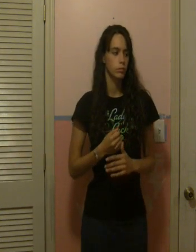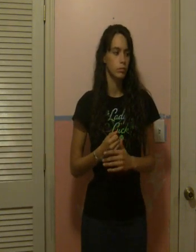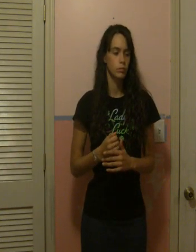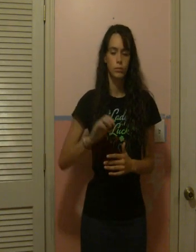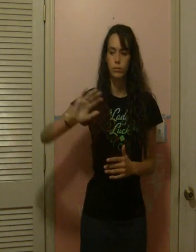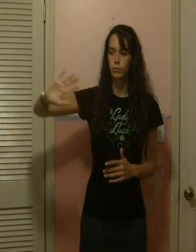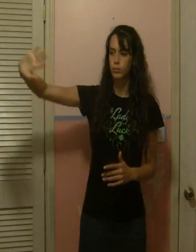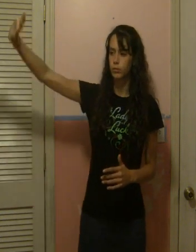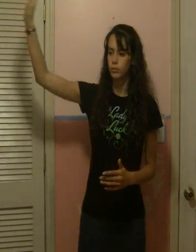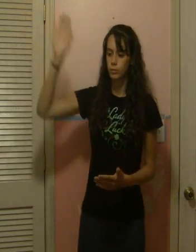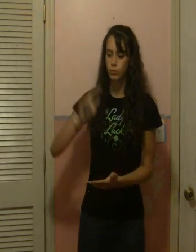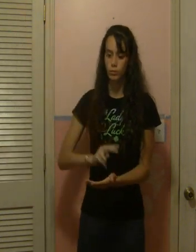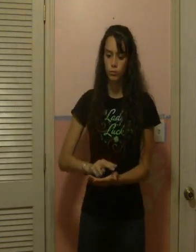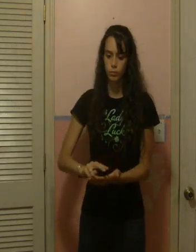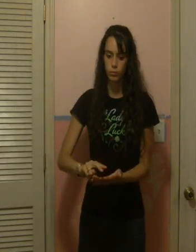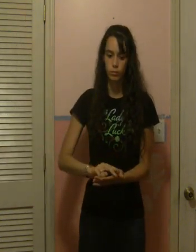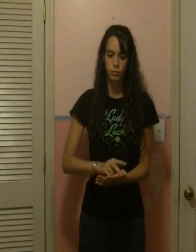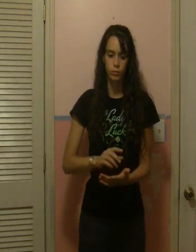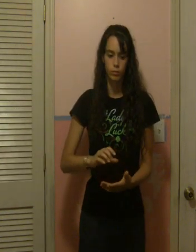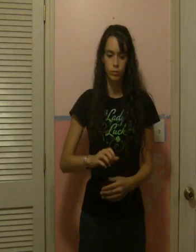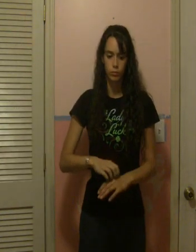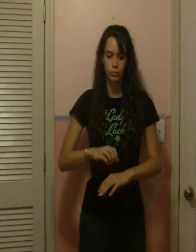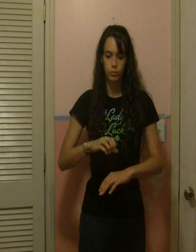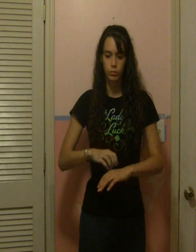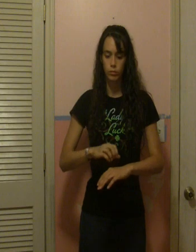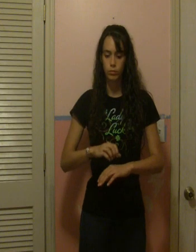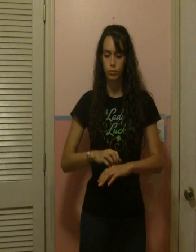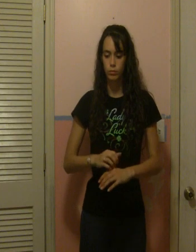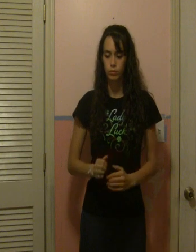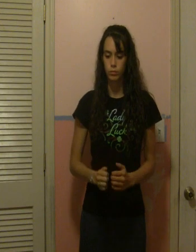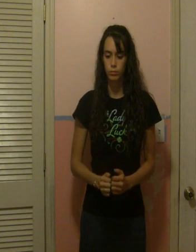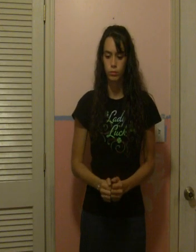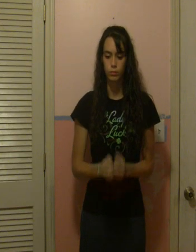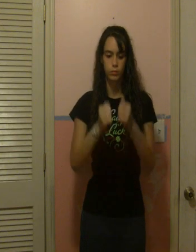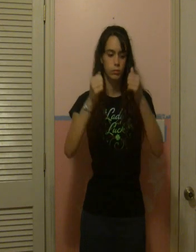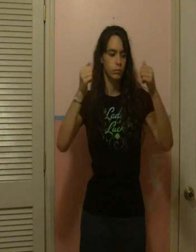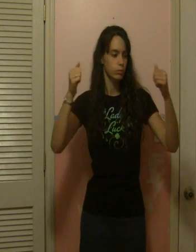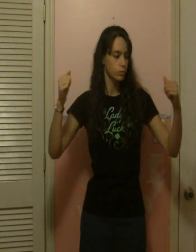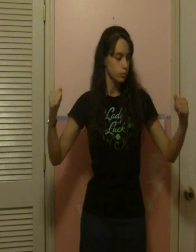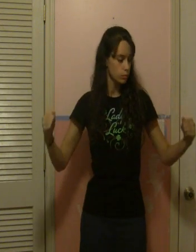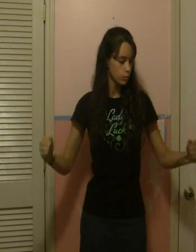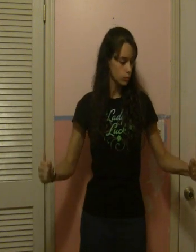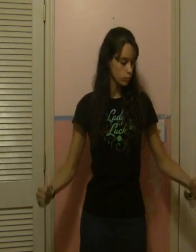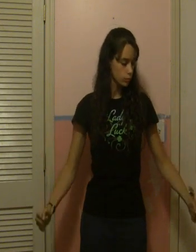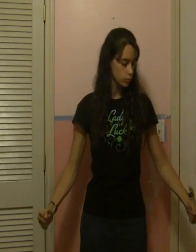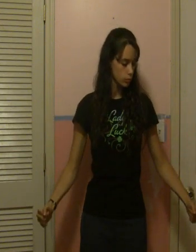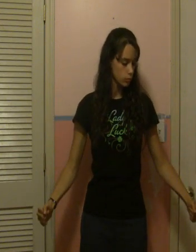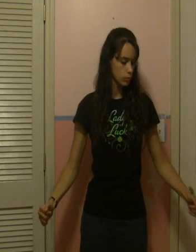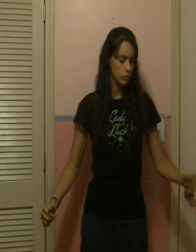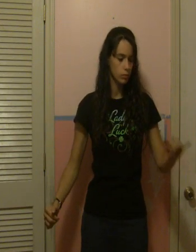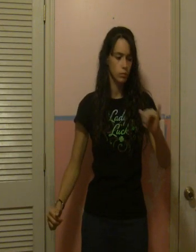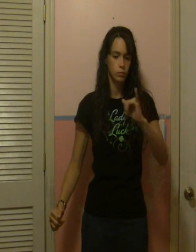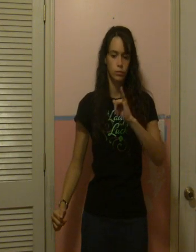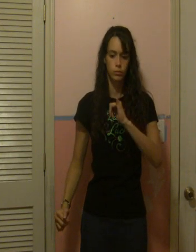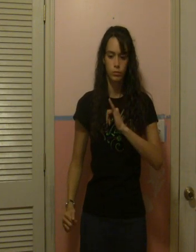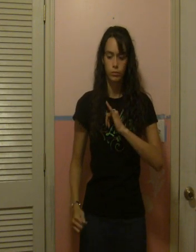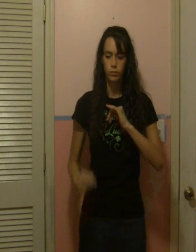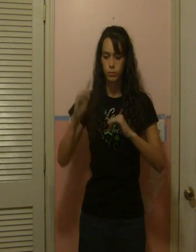your holy calling Shift me your palm I